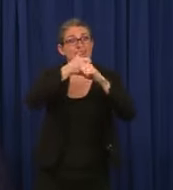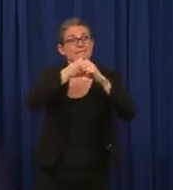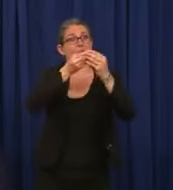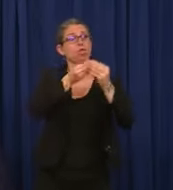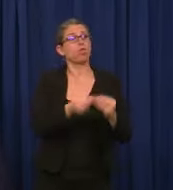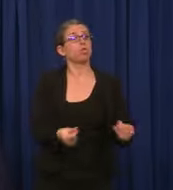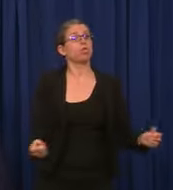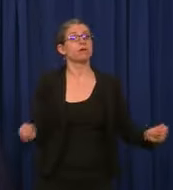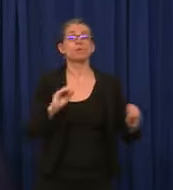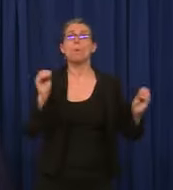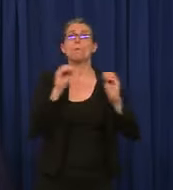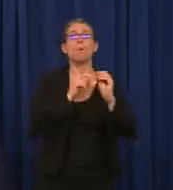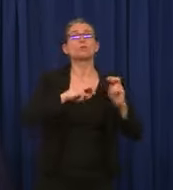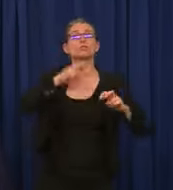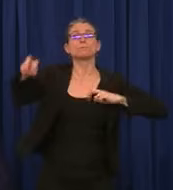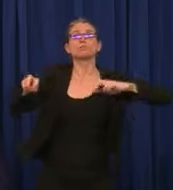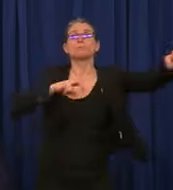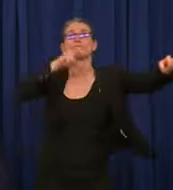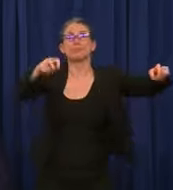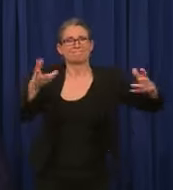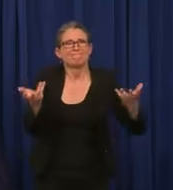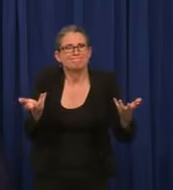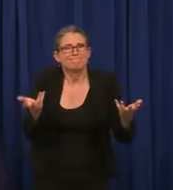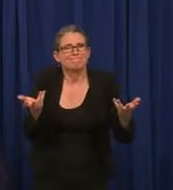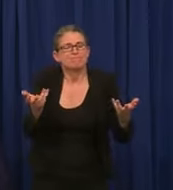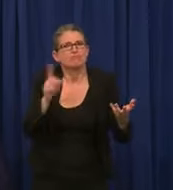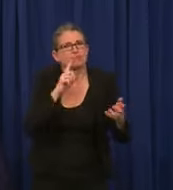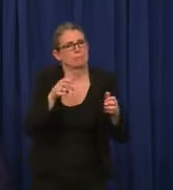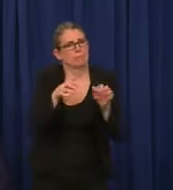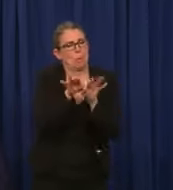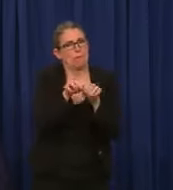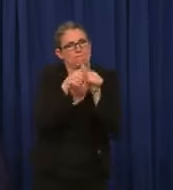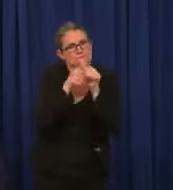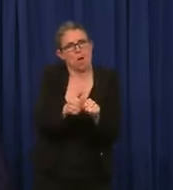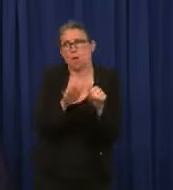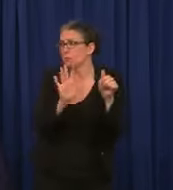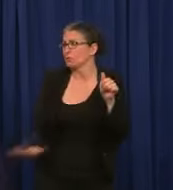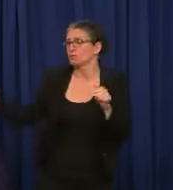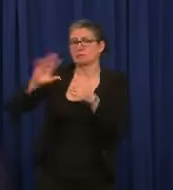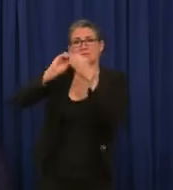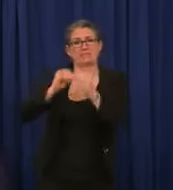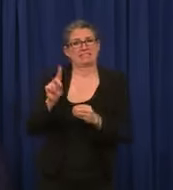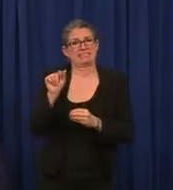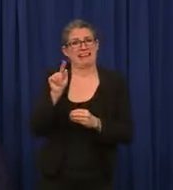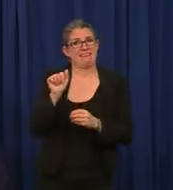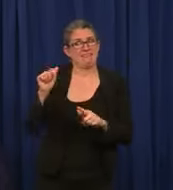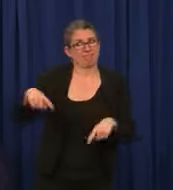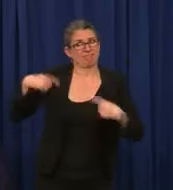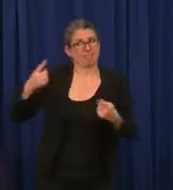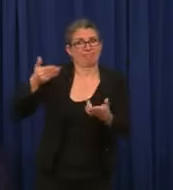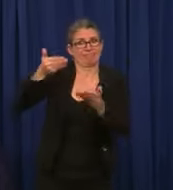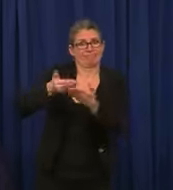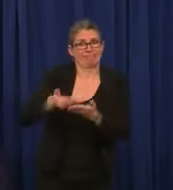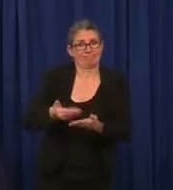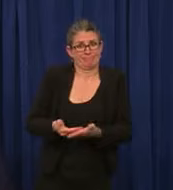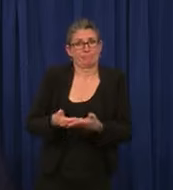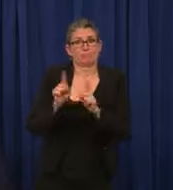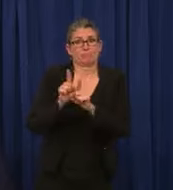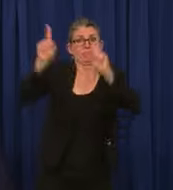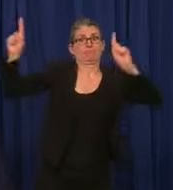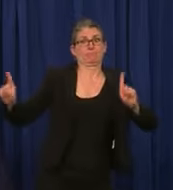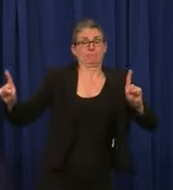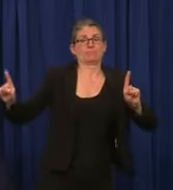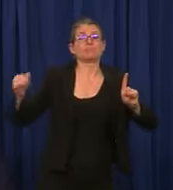looking at the data in the same way we've introduced these measures based on the data. When the data suggests it's safe to remove